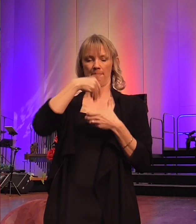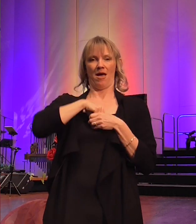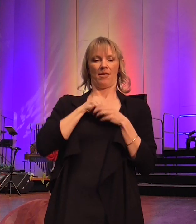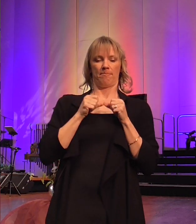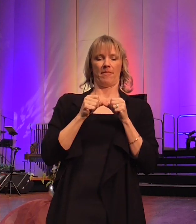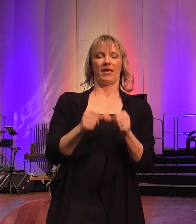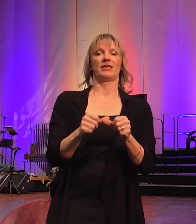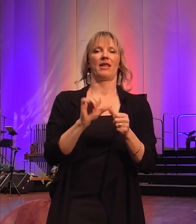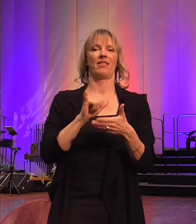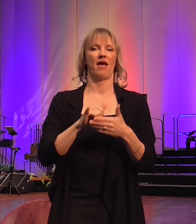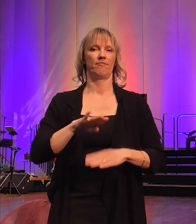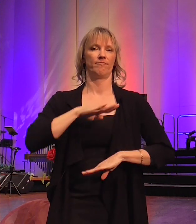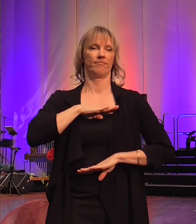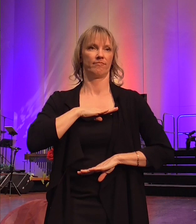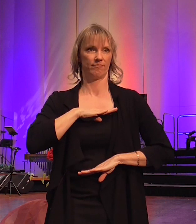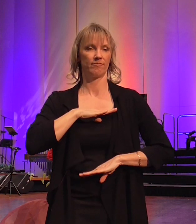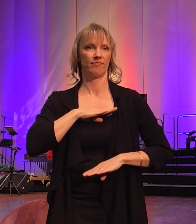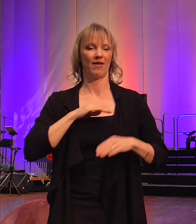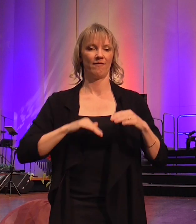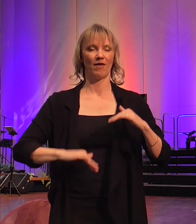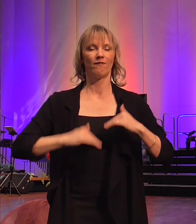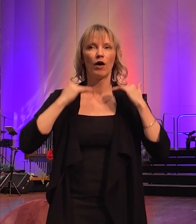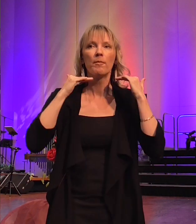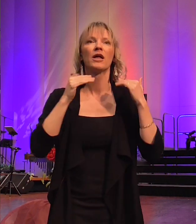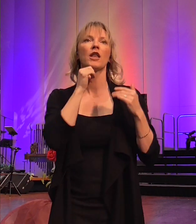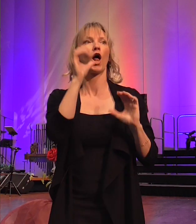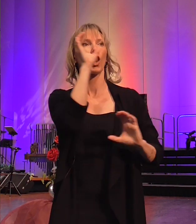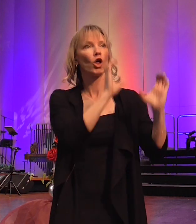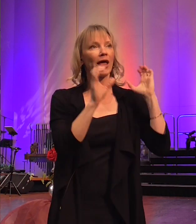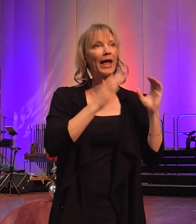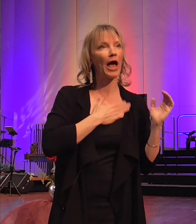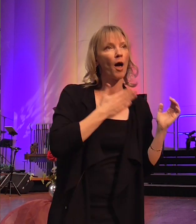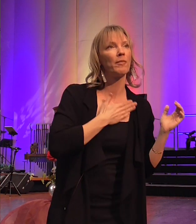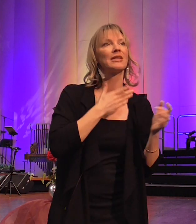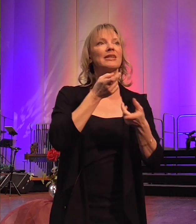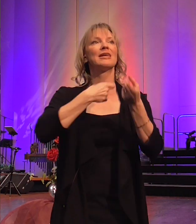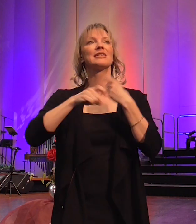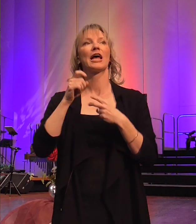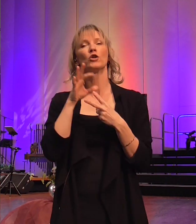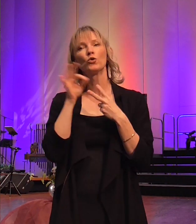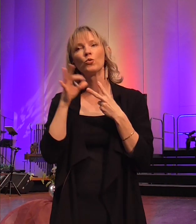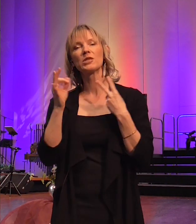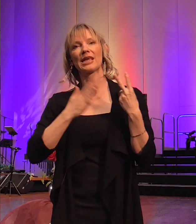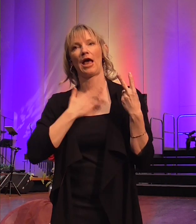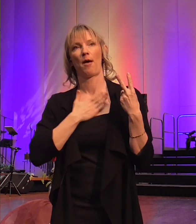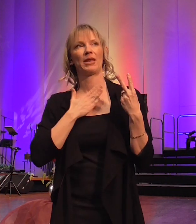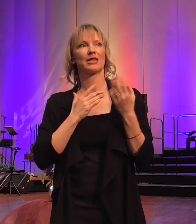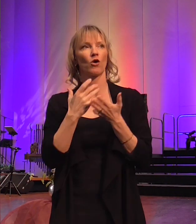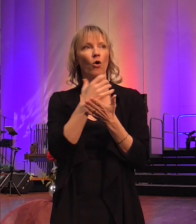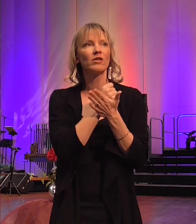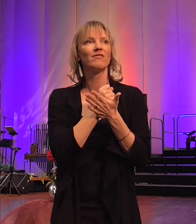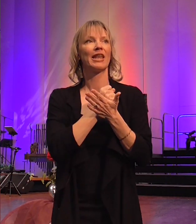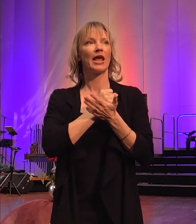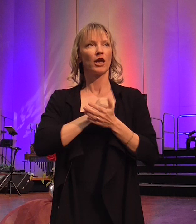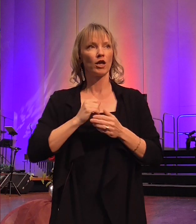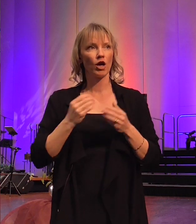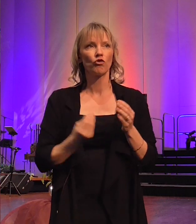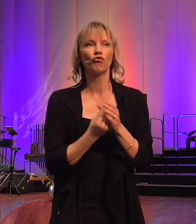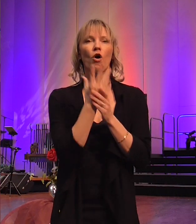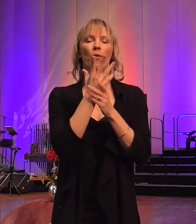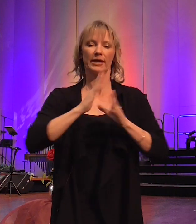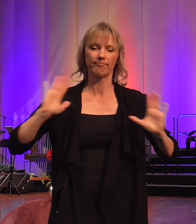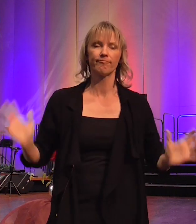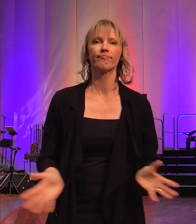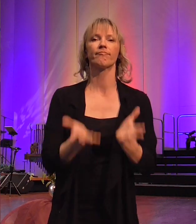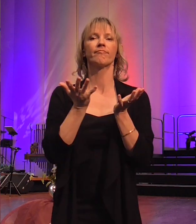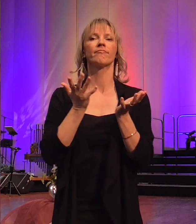maintaining fulfillment. We're not about looking for happiness. We're about choosing happiness and cultivating it and growing it. We are a congregation